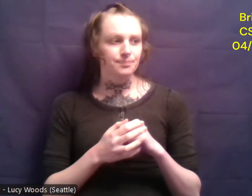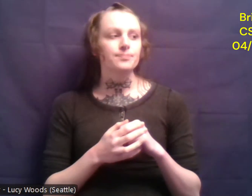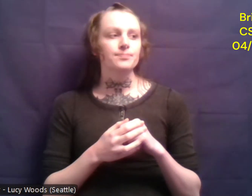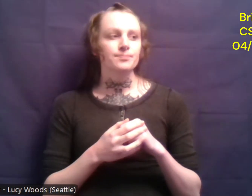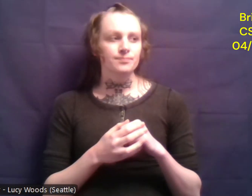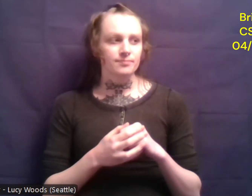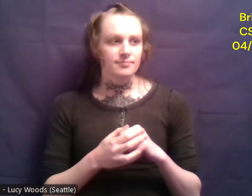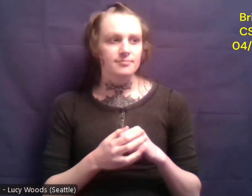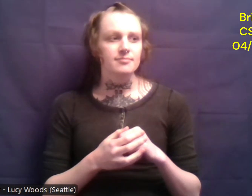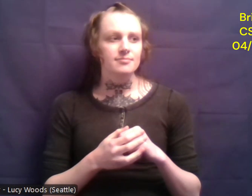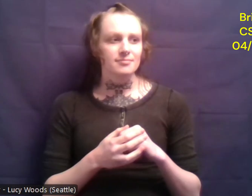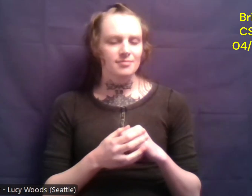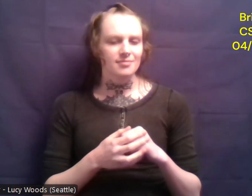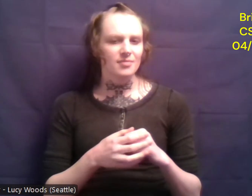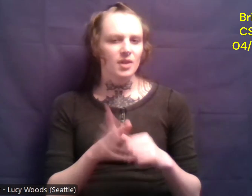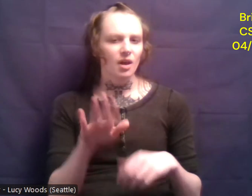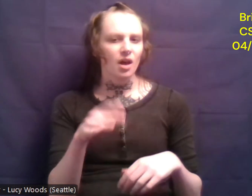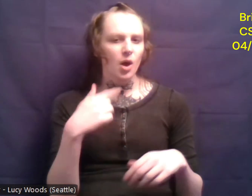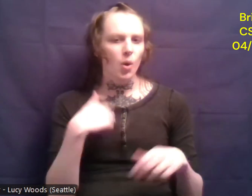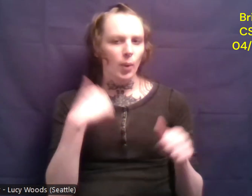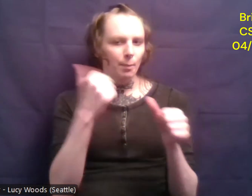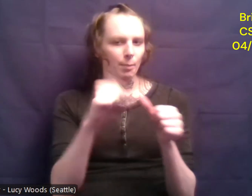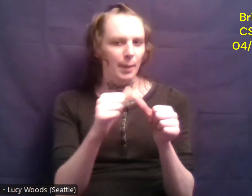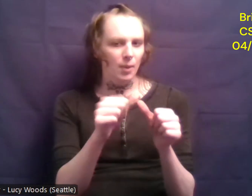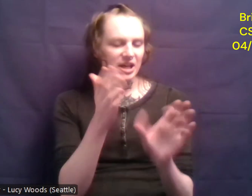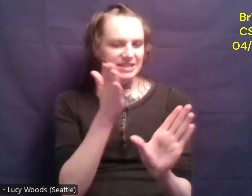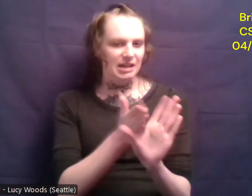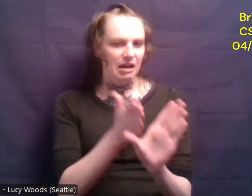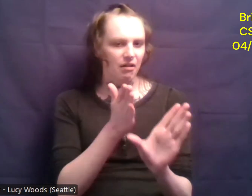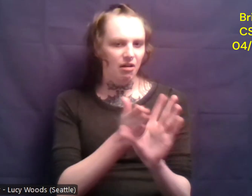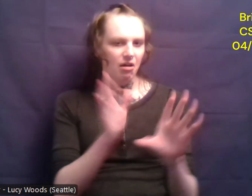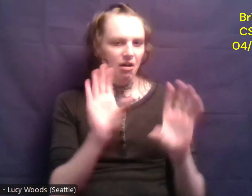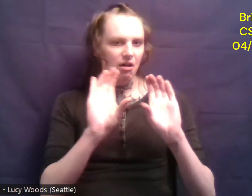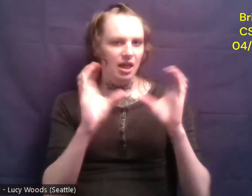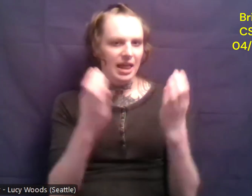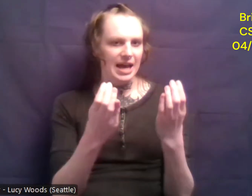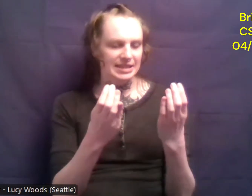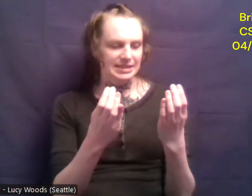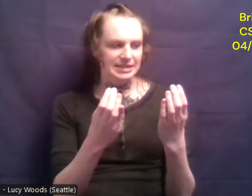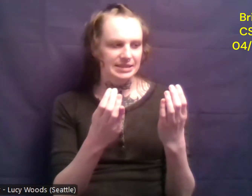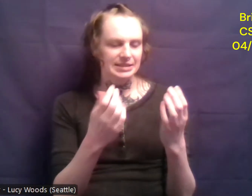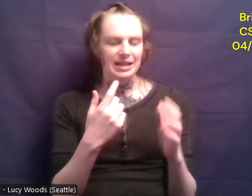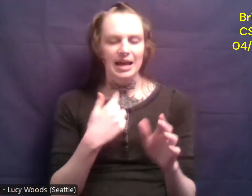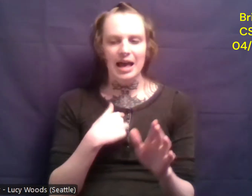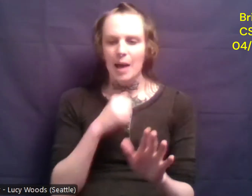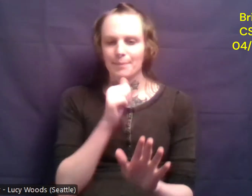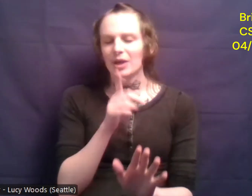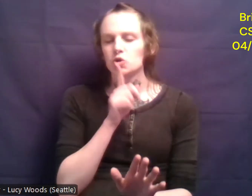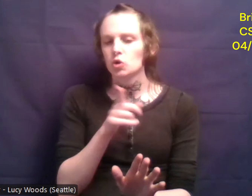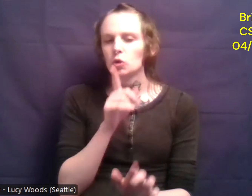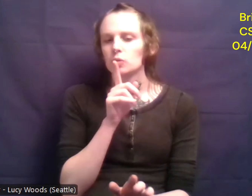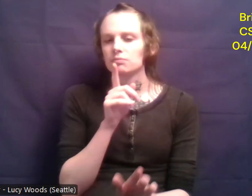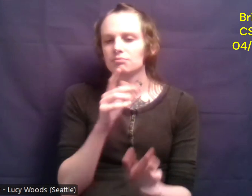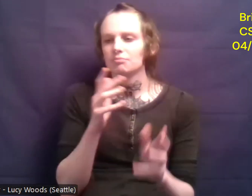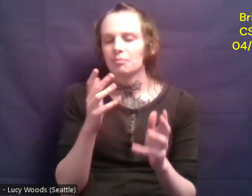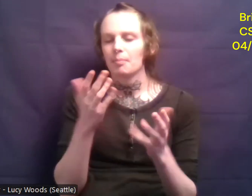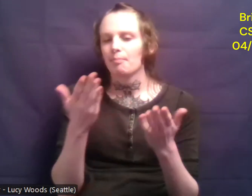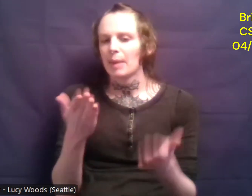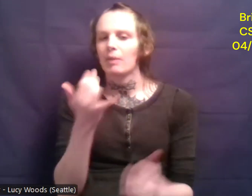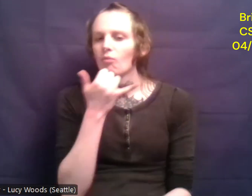a psychology class that like I and don't quote me on this because this was in high school, so it was a long time